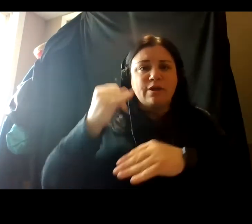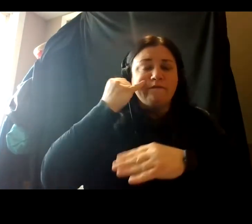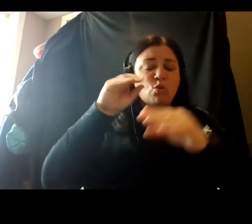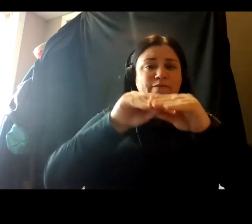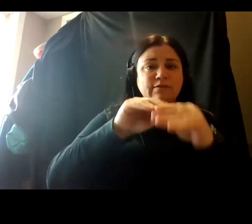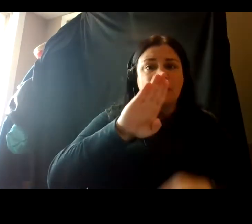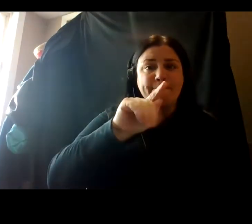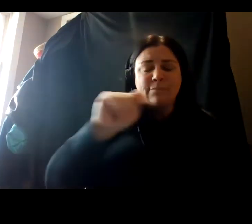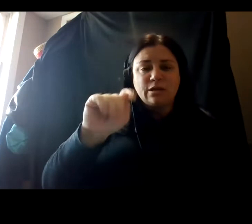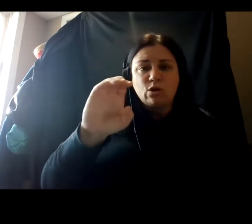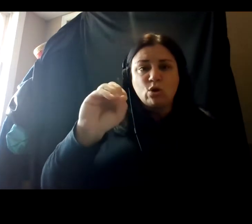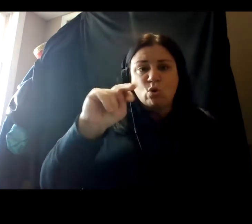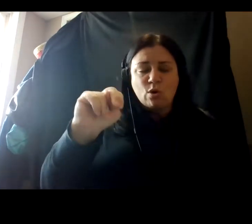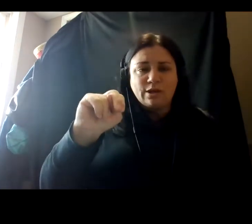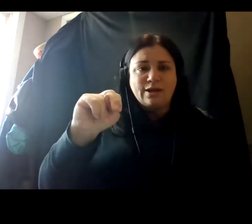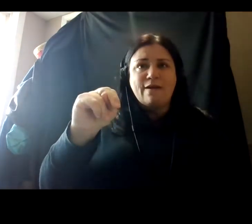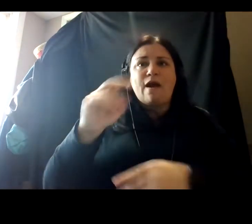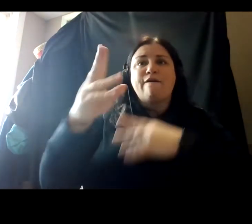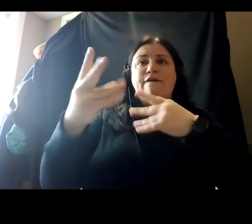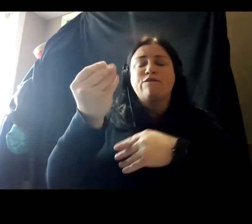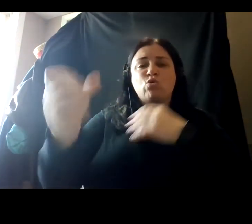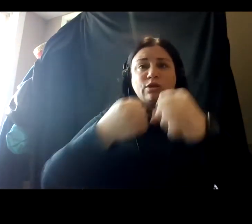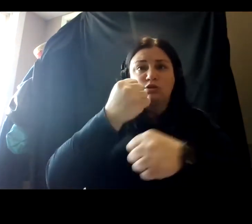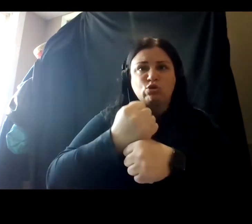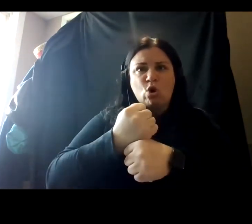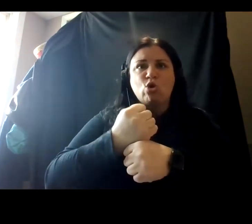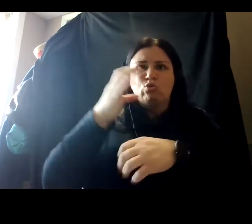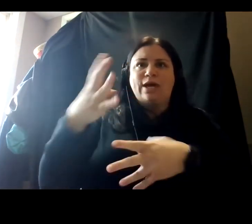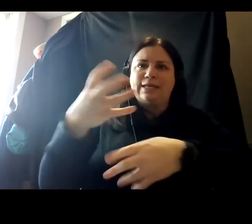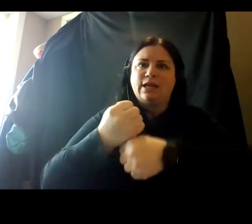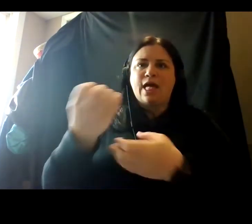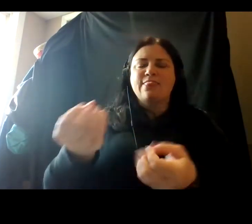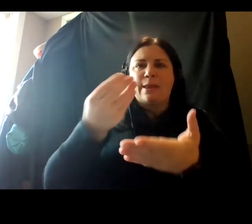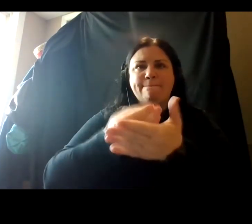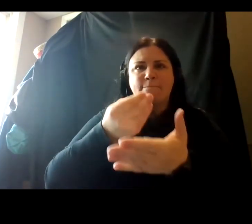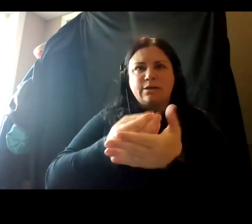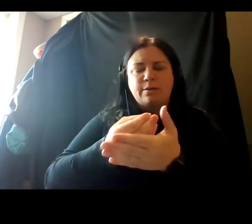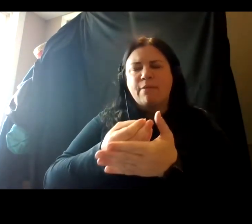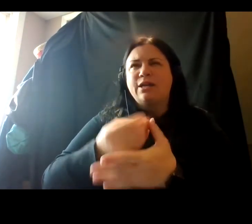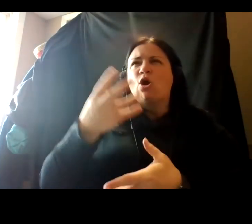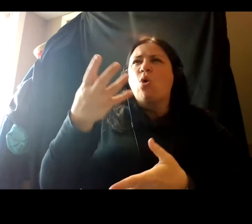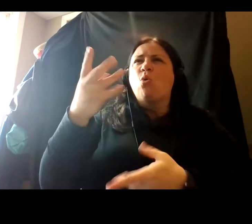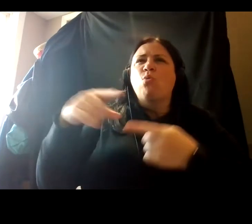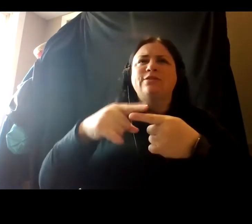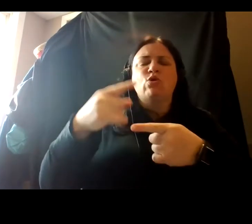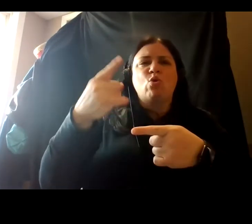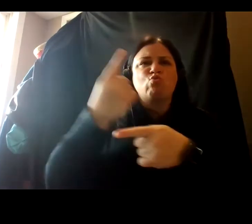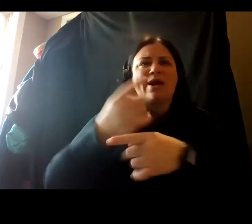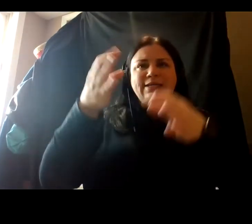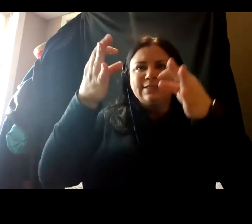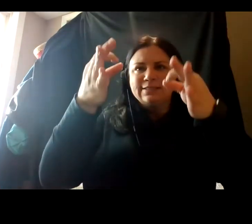a few years ago, you'd be a millionaire, but you didn't, so when is the right time to make that investment, make that leap of faith,